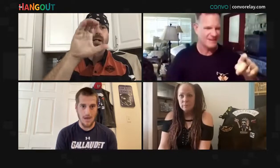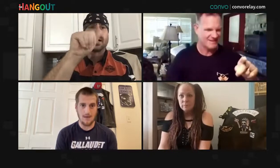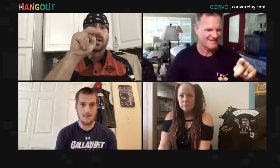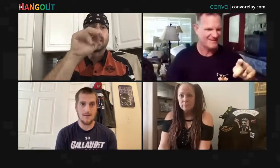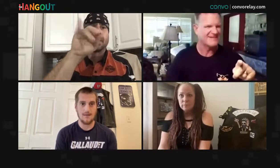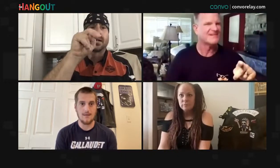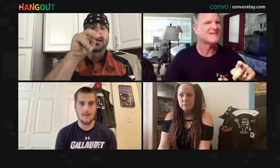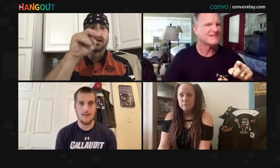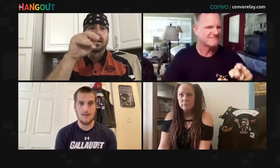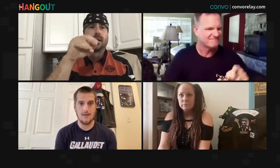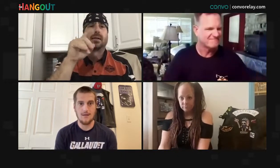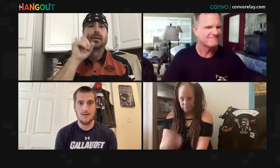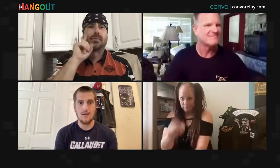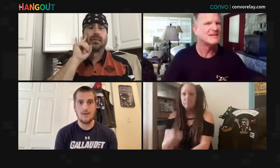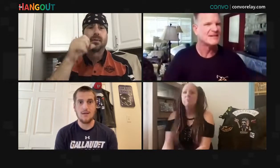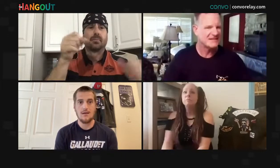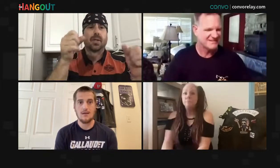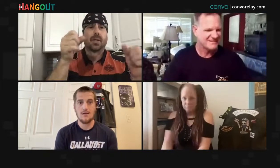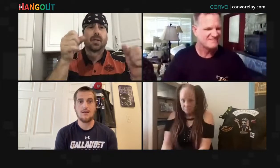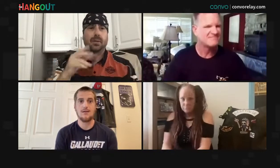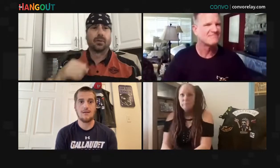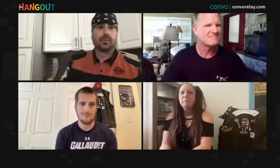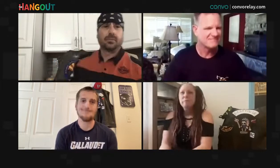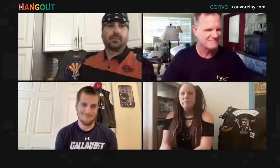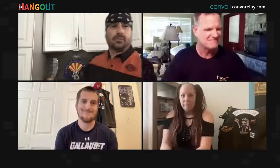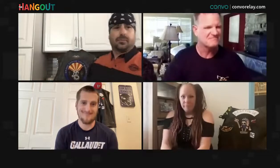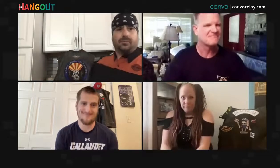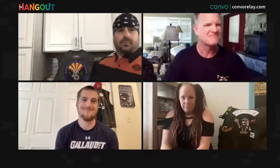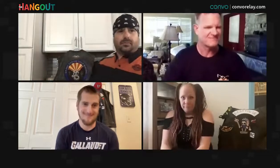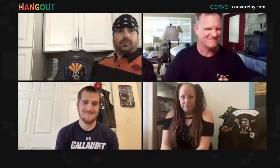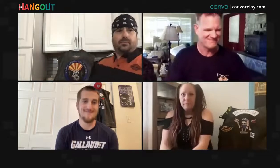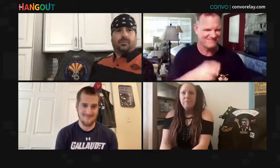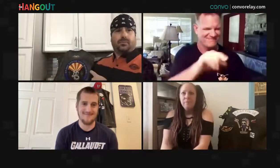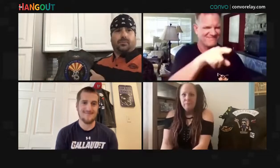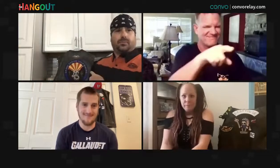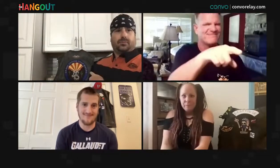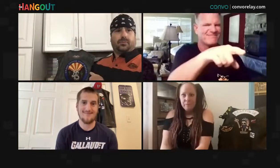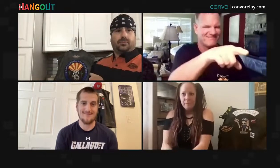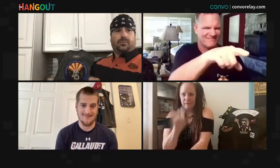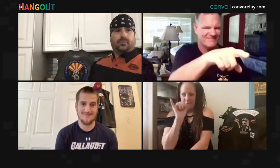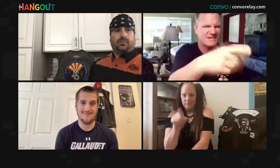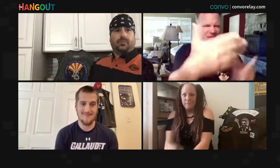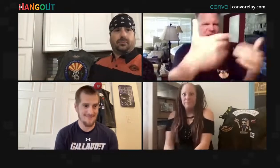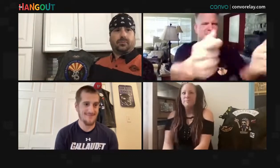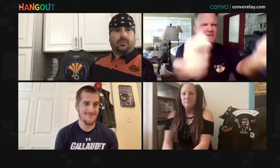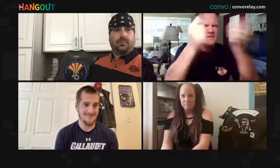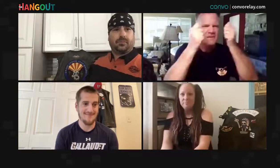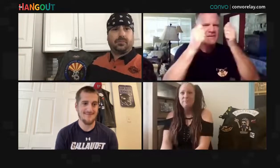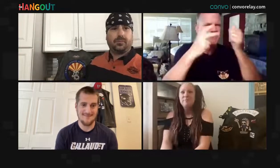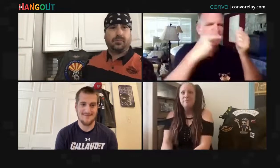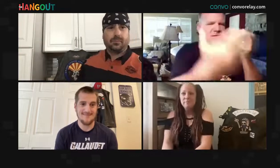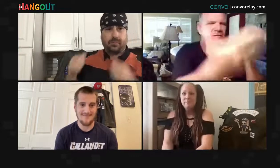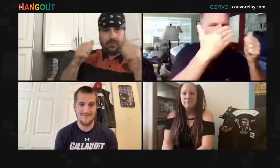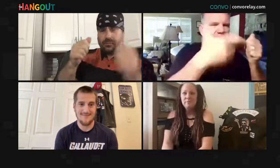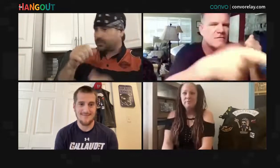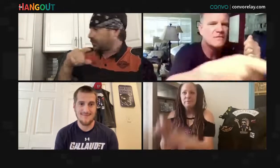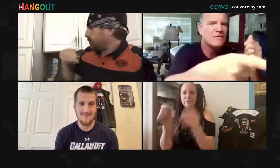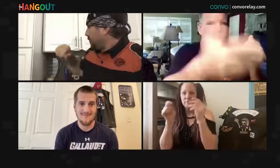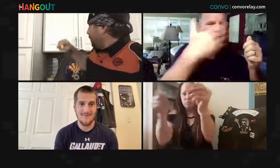on the Western region, Arizona, right, Les? Yeah, this is Les. We're the Grand Canyon Deaf Bikers. Oh, let